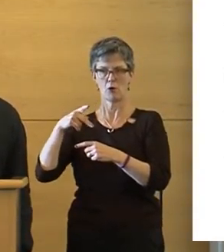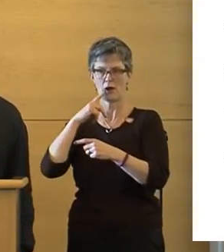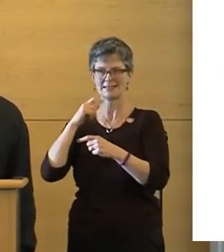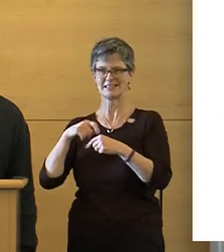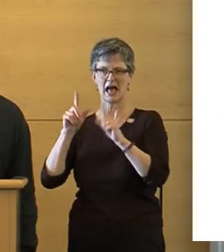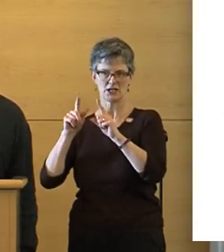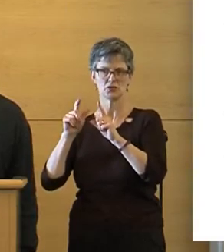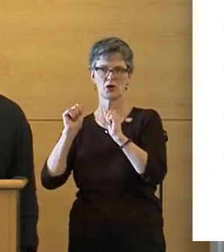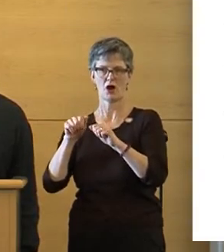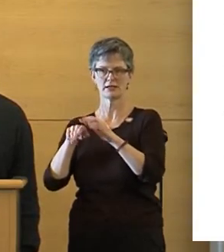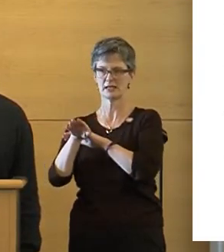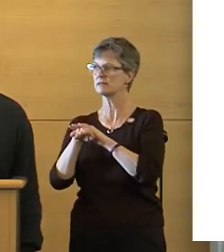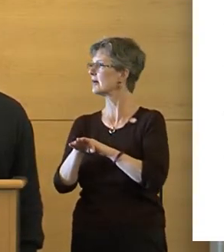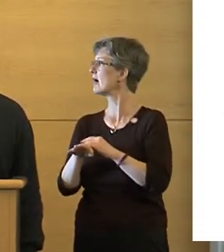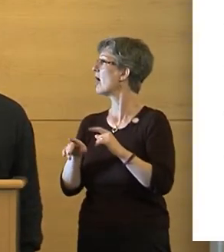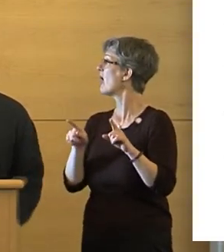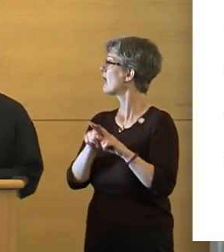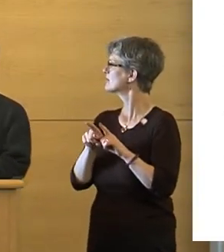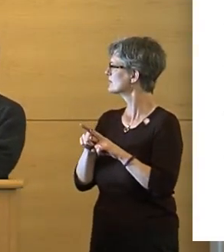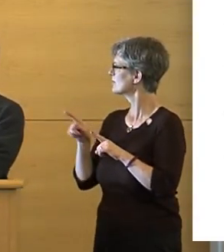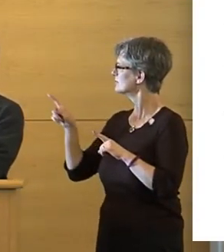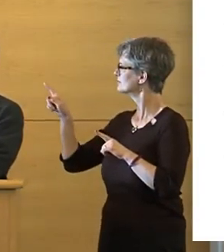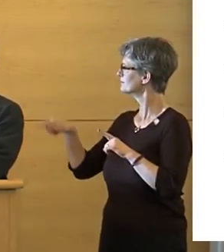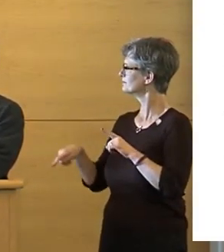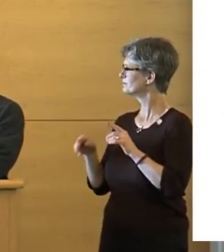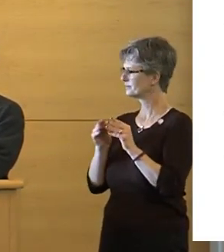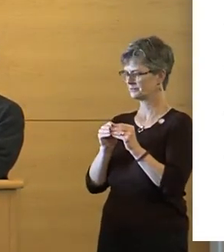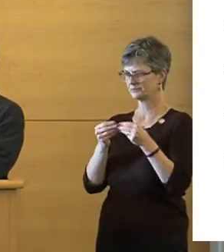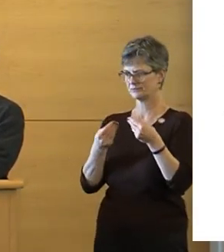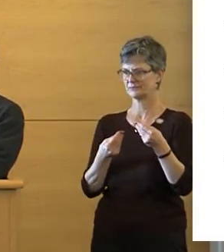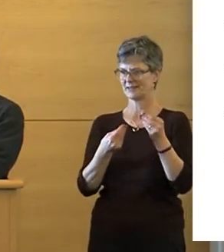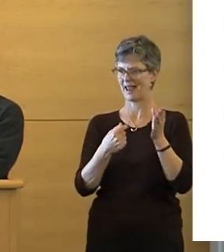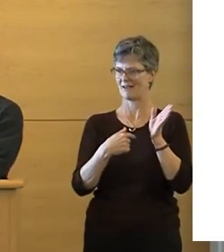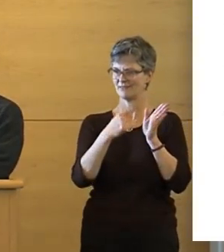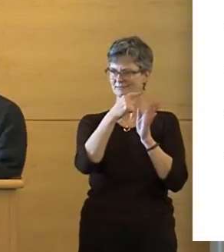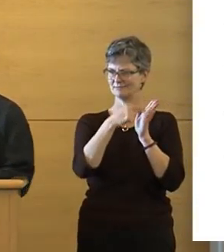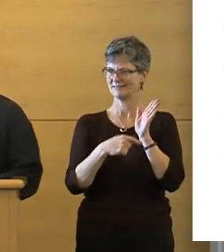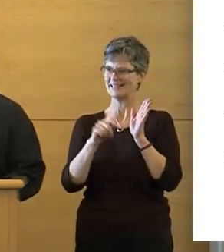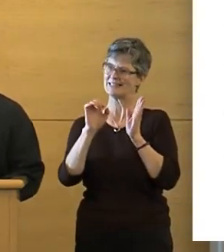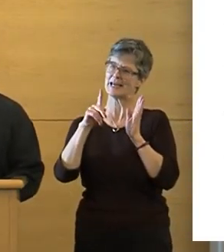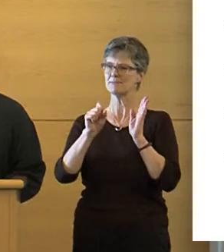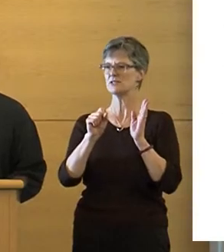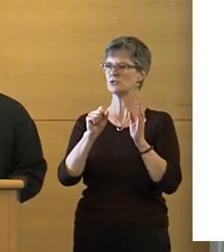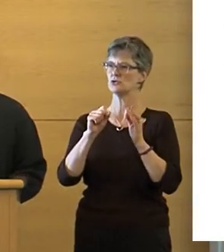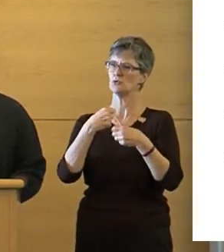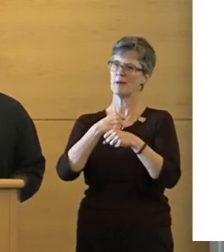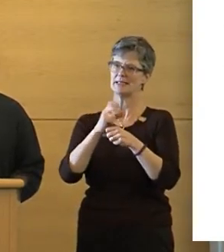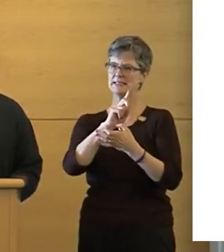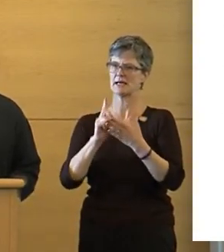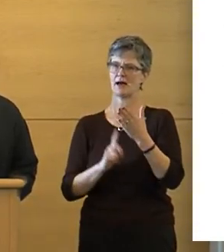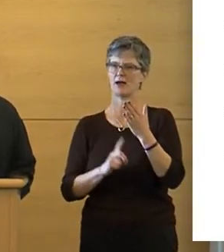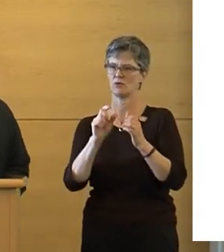I understand, are available via the this event, that there's a URL where I think you all probably have